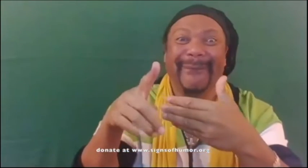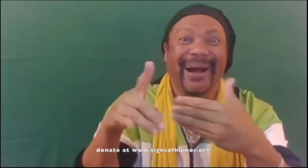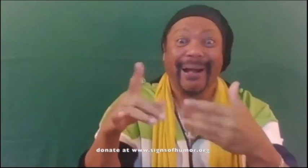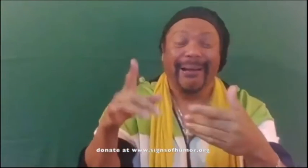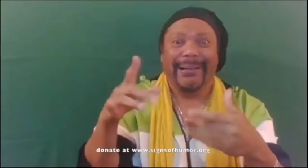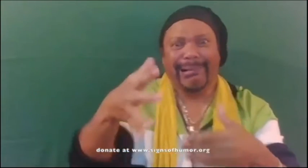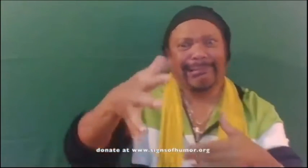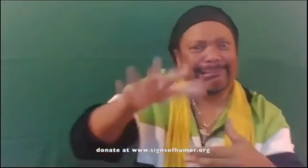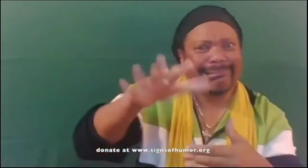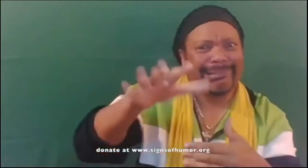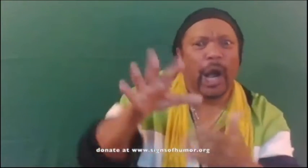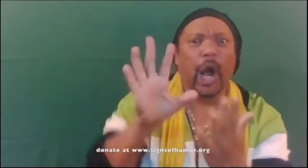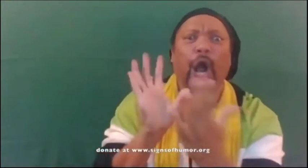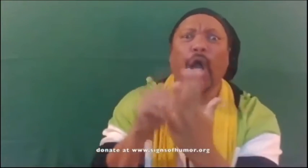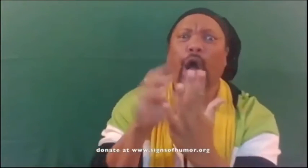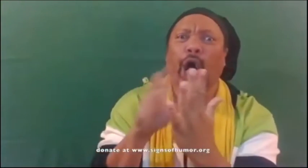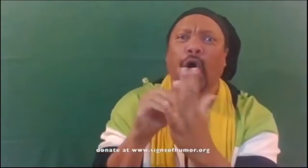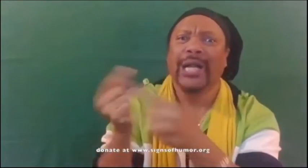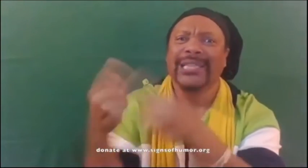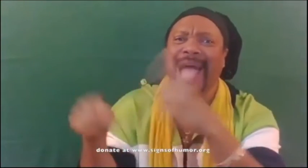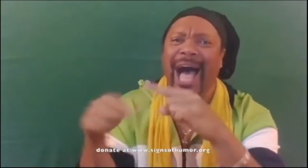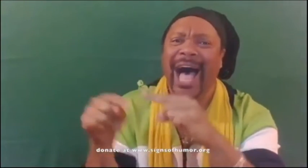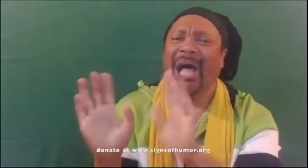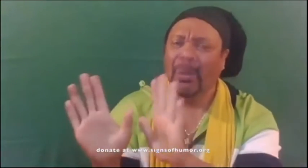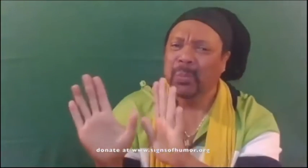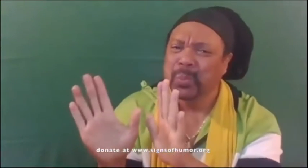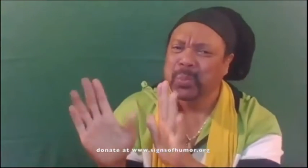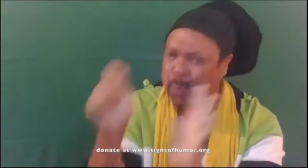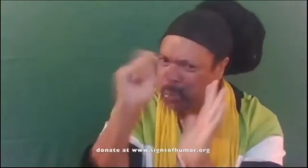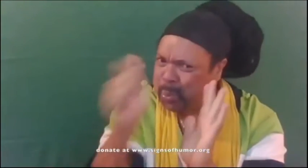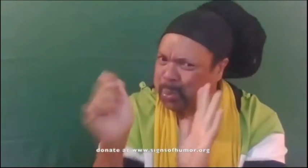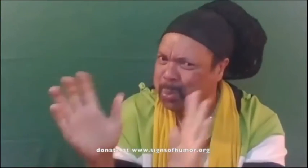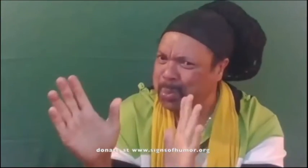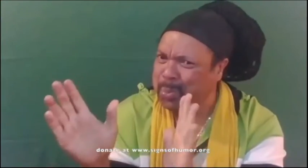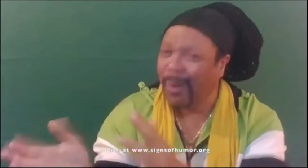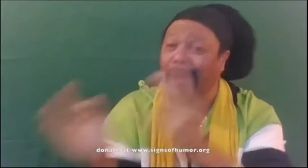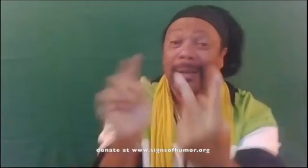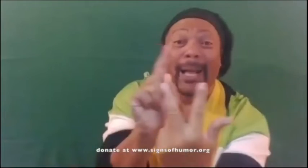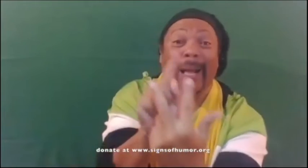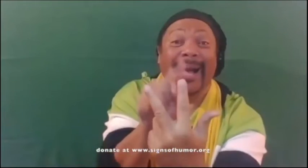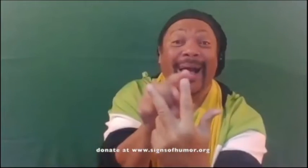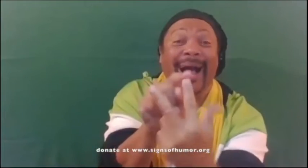interpreters, of course, who went through an interpreter training program. They're a little iffy. When they come with their signing skills, when they get into the